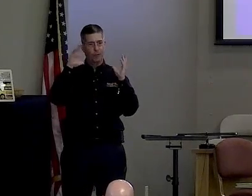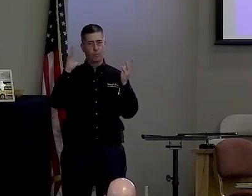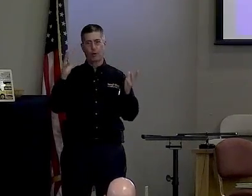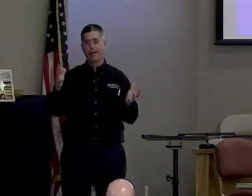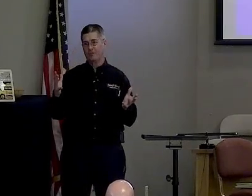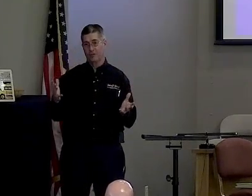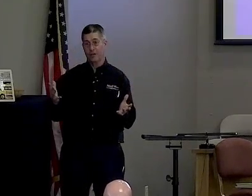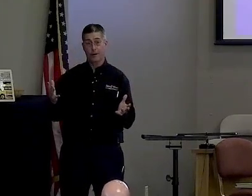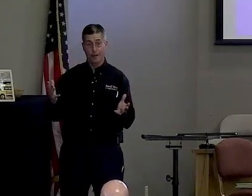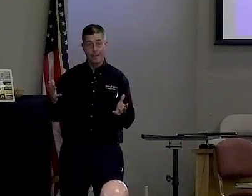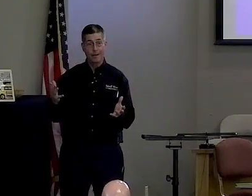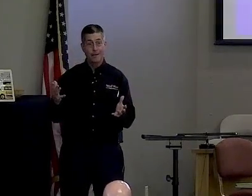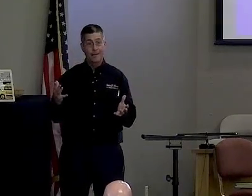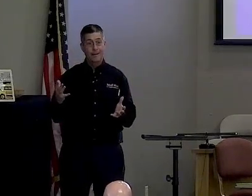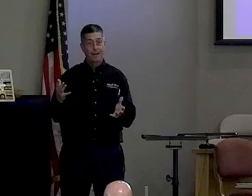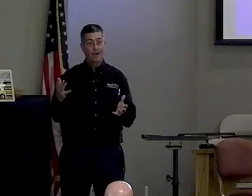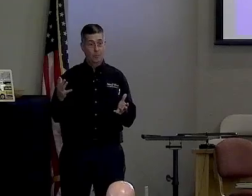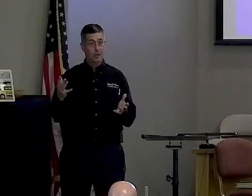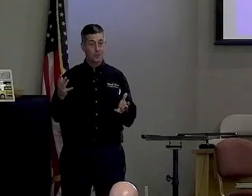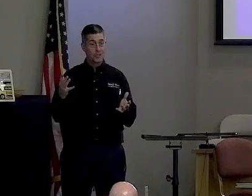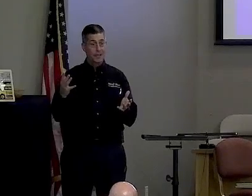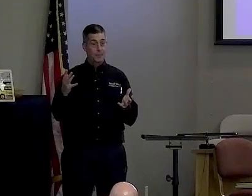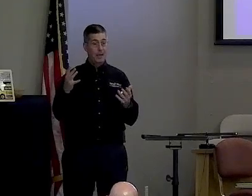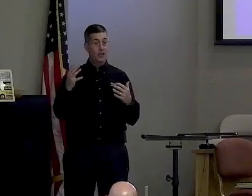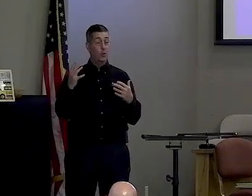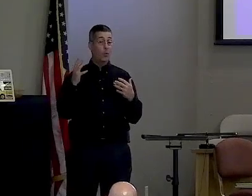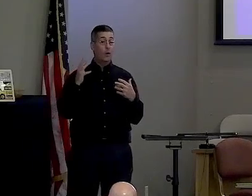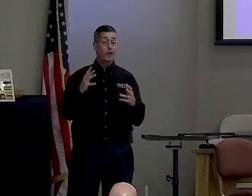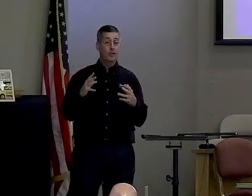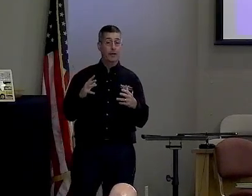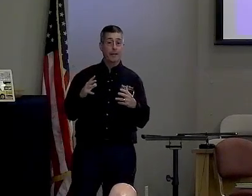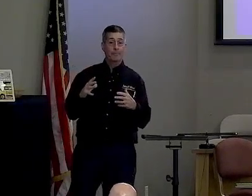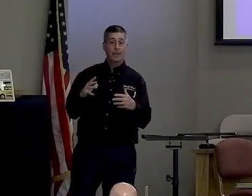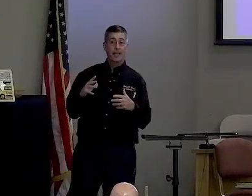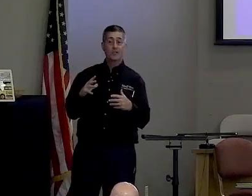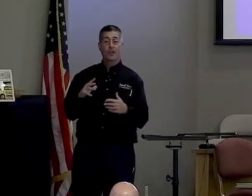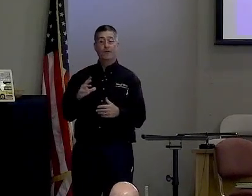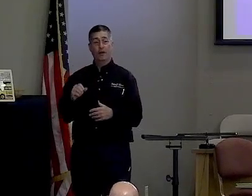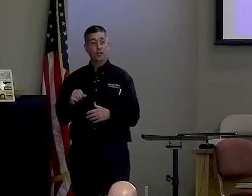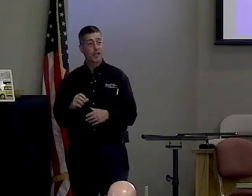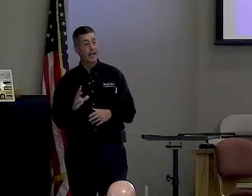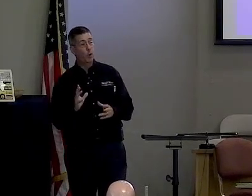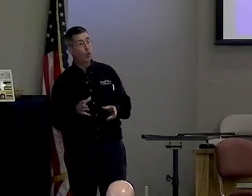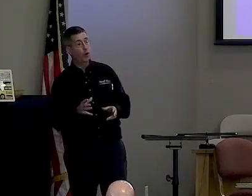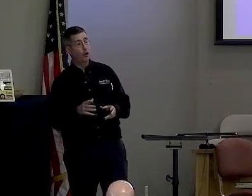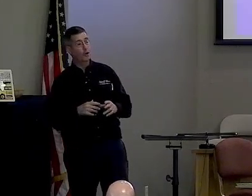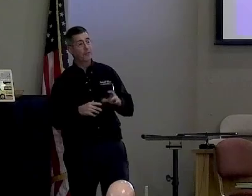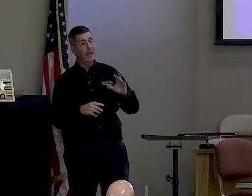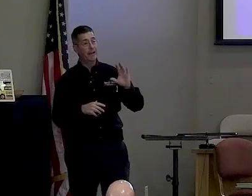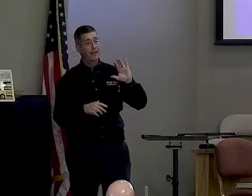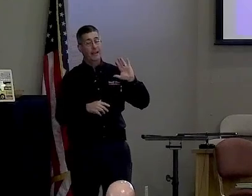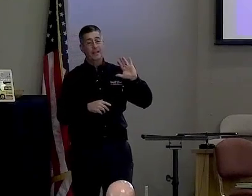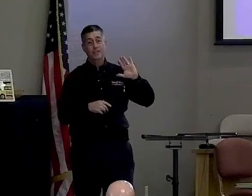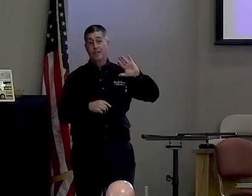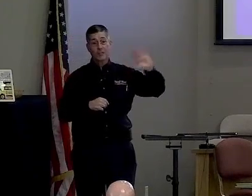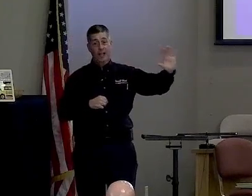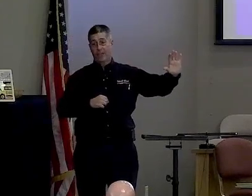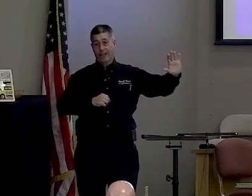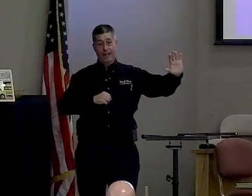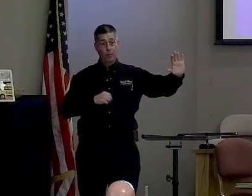brains entirely, almost. Because what we're doing is functioning in a world that does not think like we